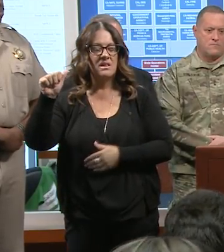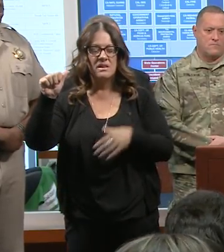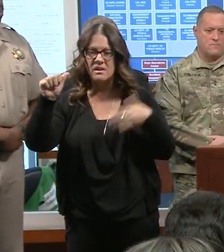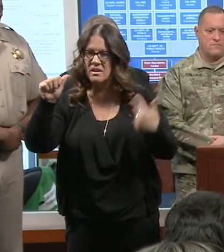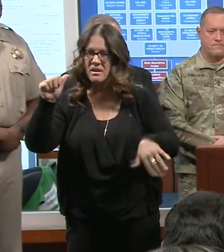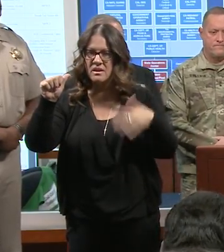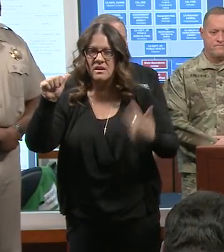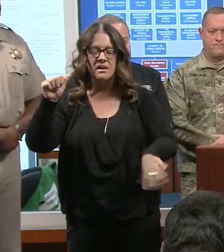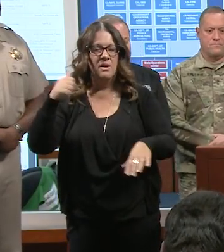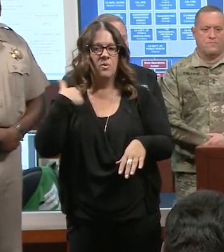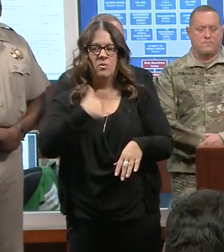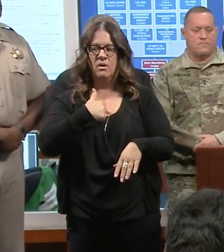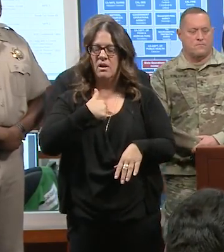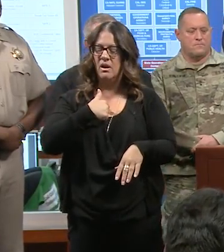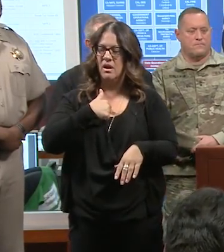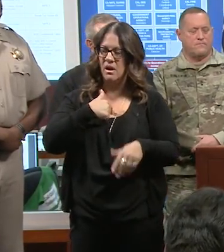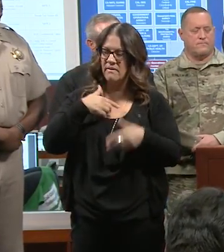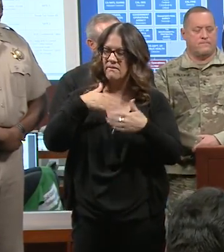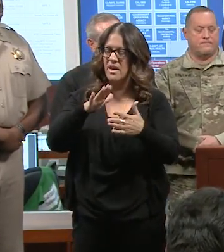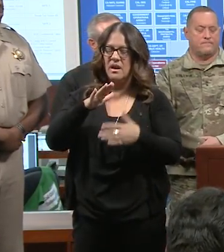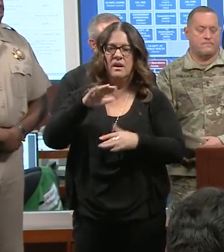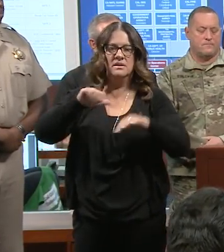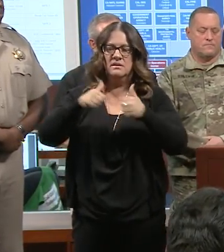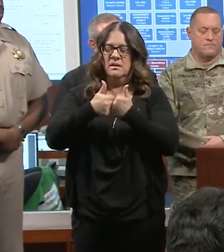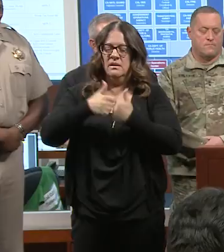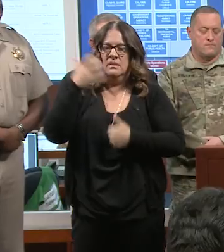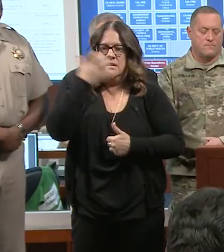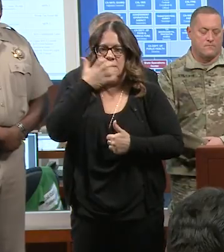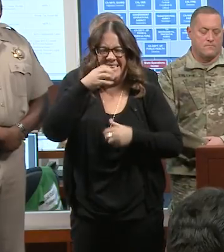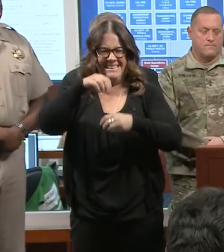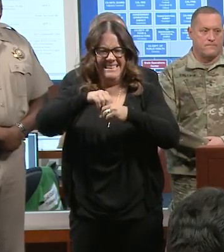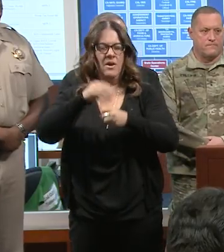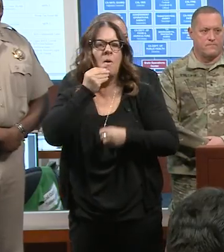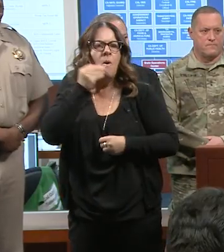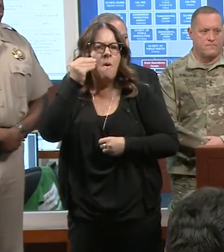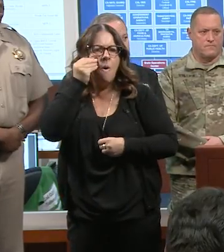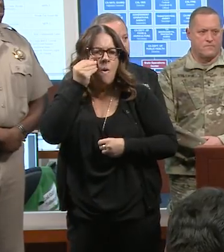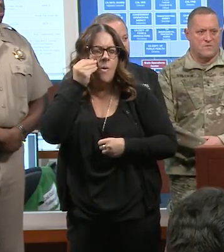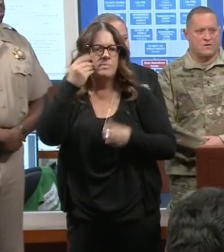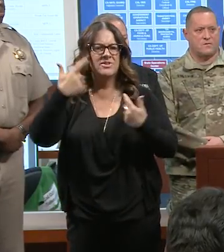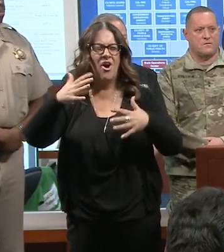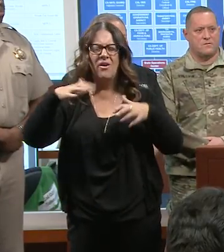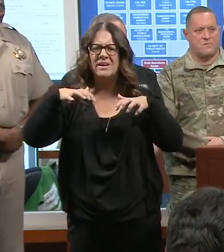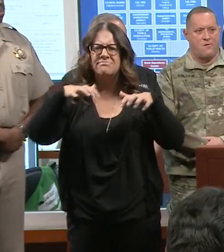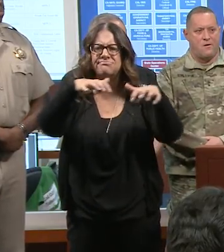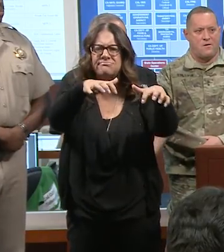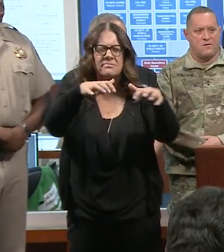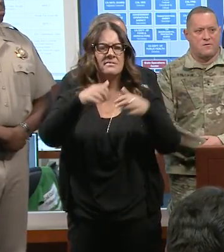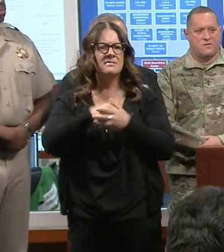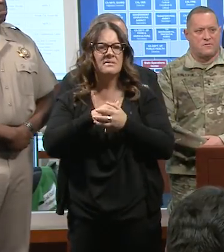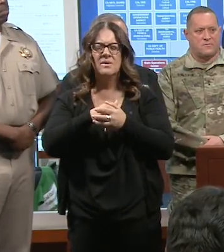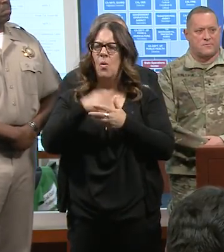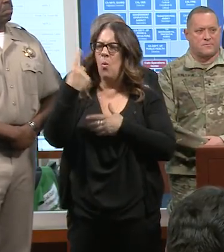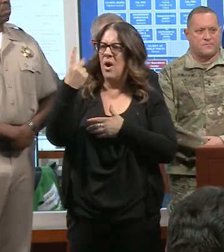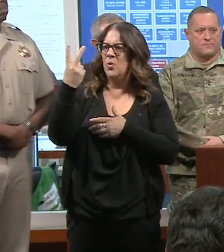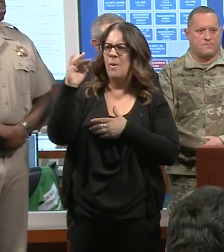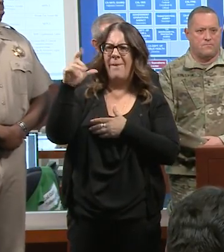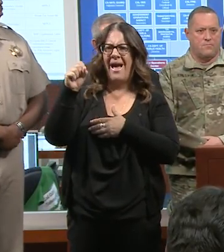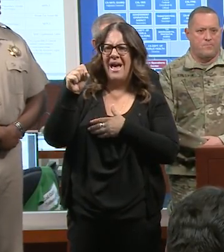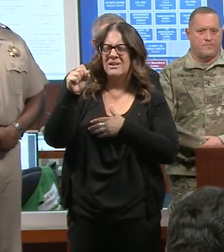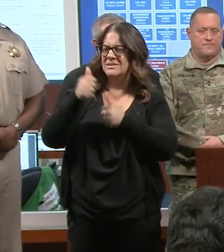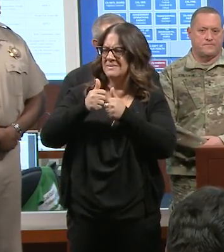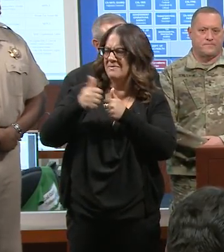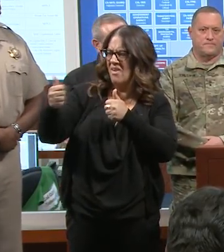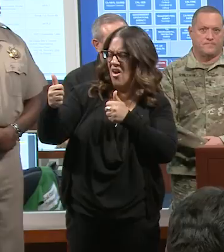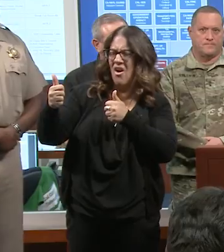of challenges we're facing in these firefights. Developed areas, a mile or two outside or within